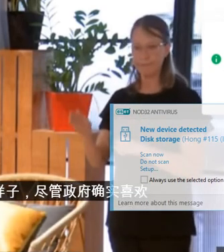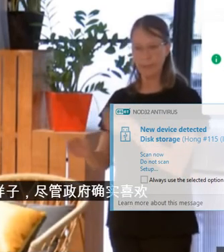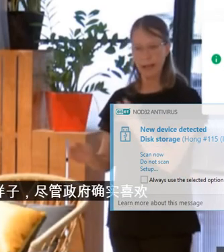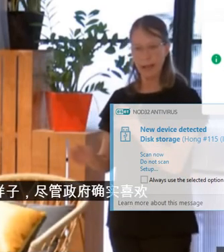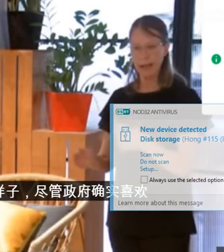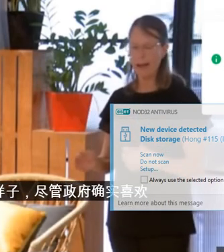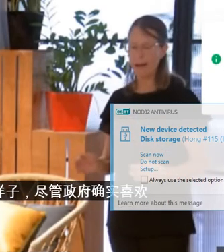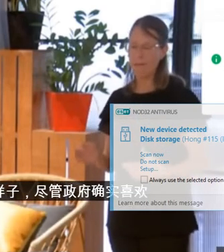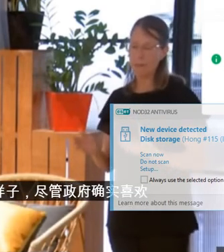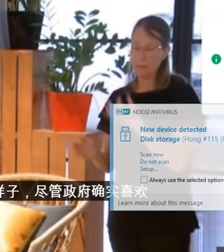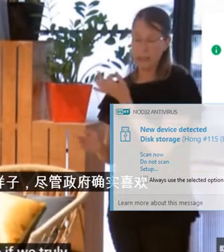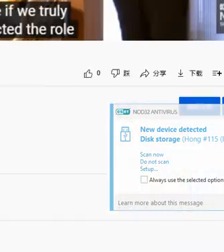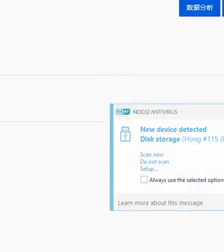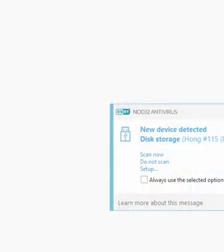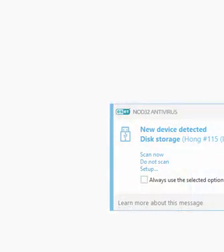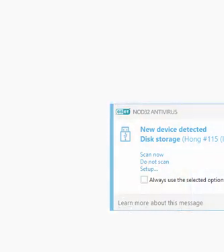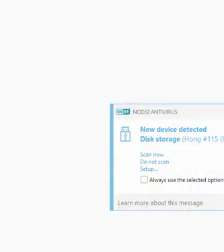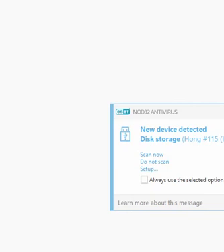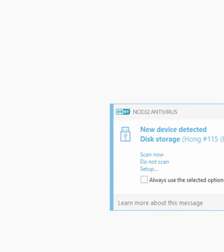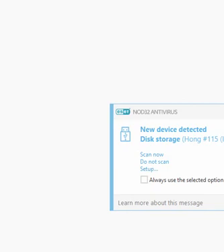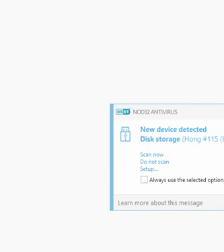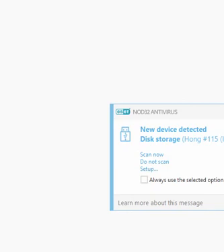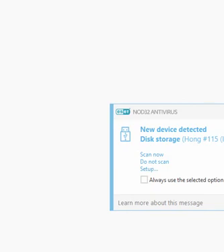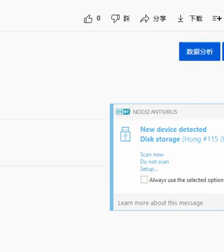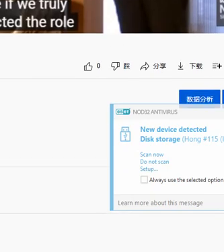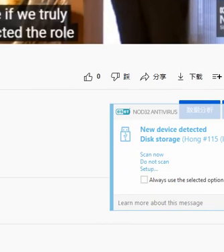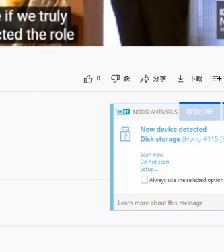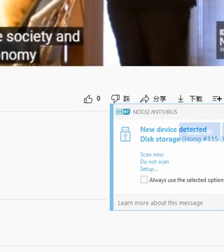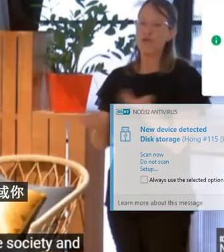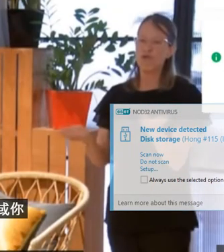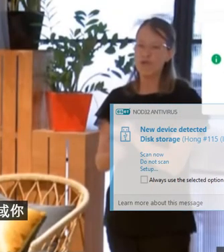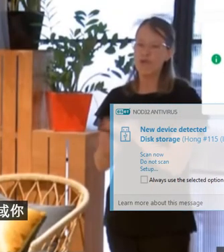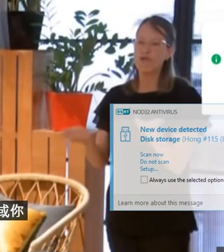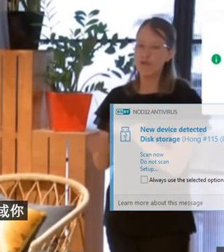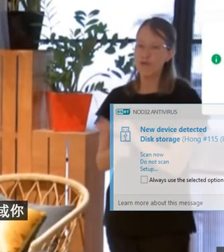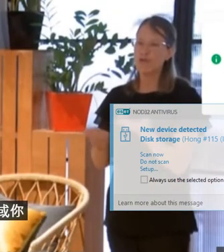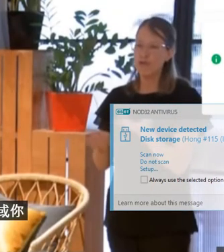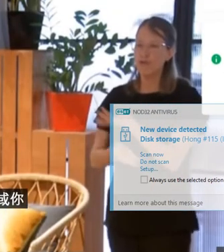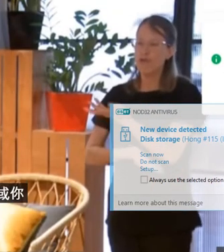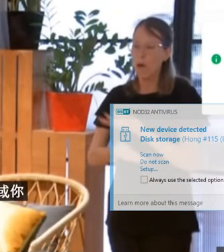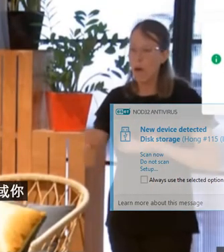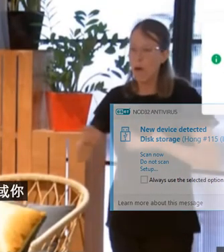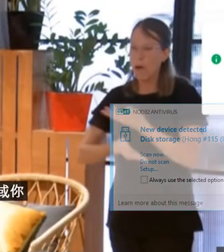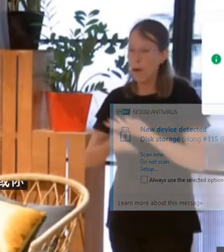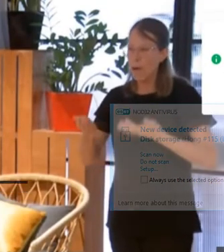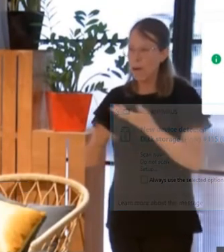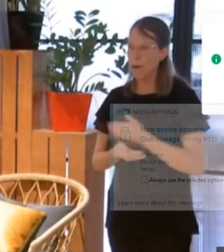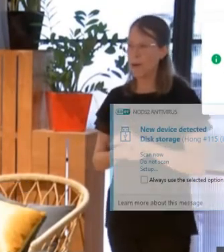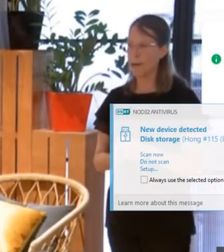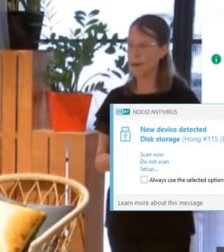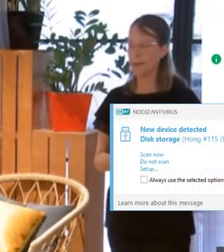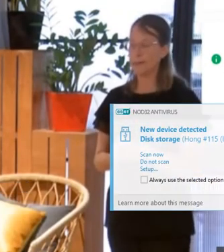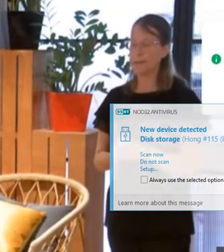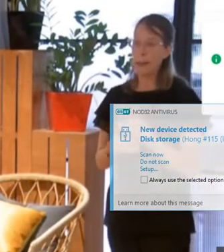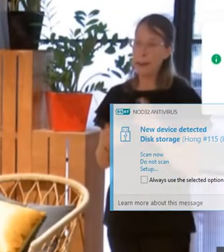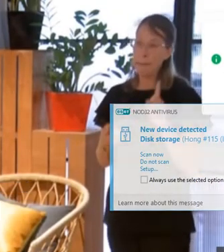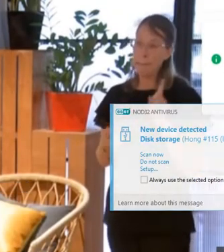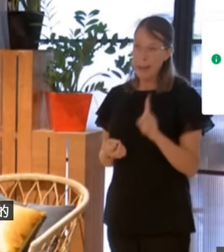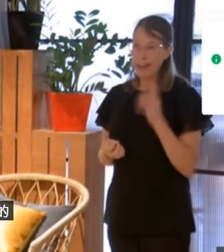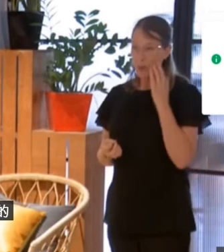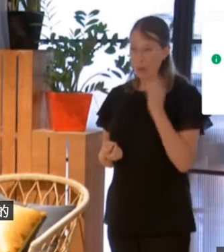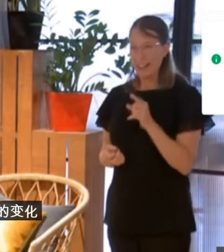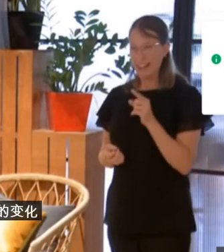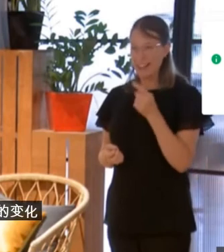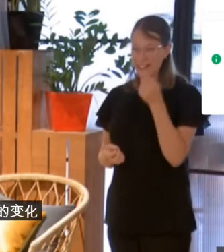summits, conferences. When do you expect, or when do you hope that you will see